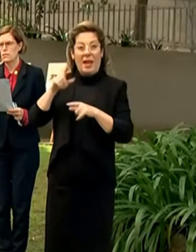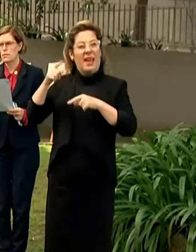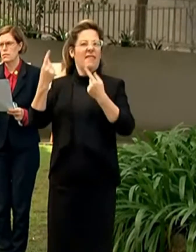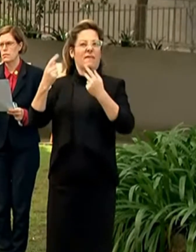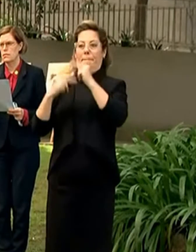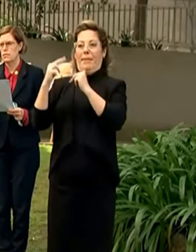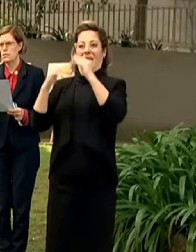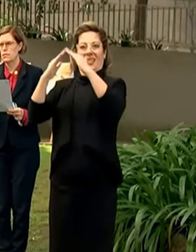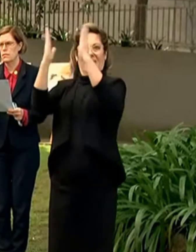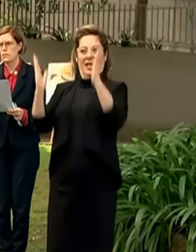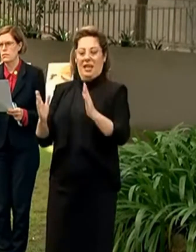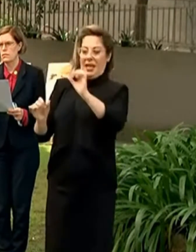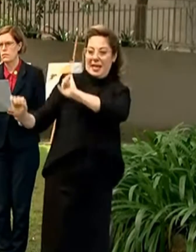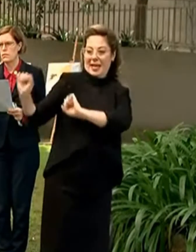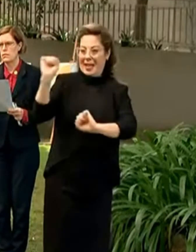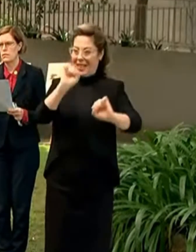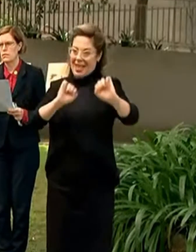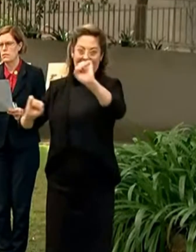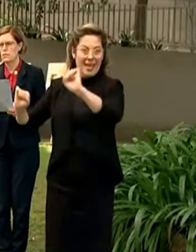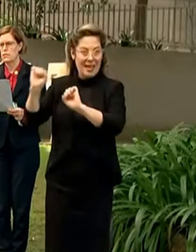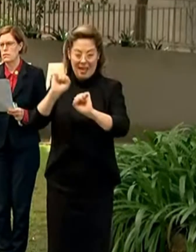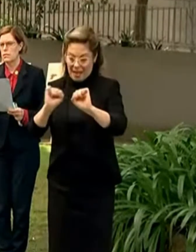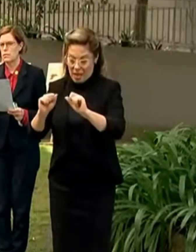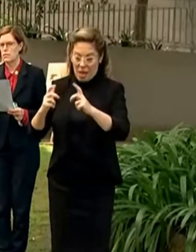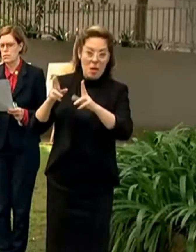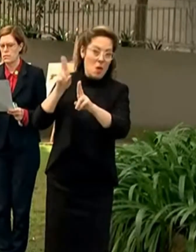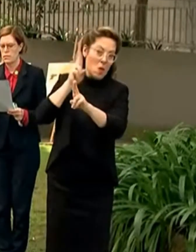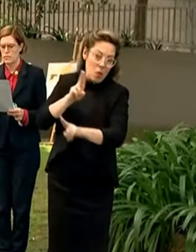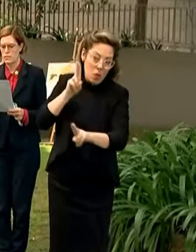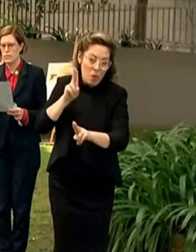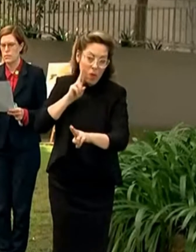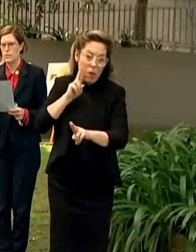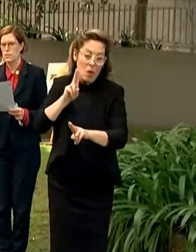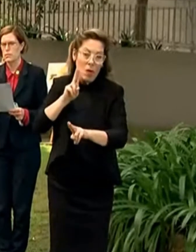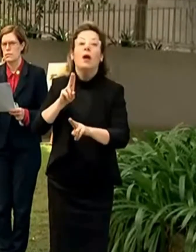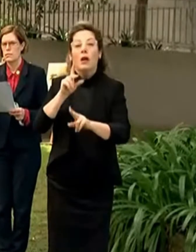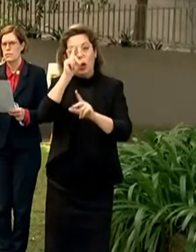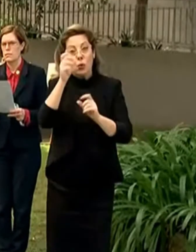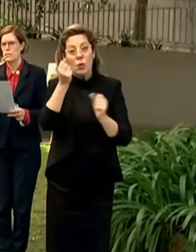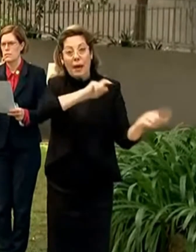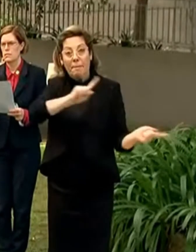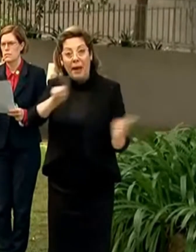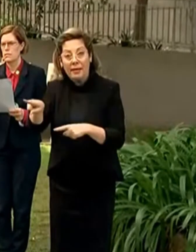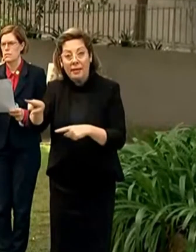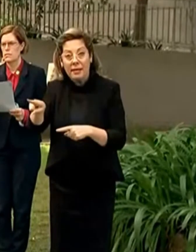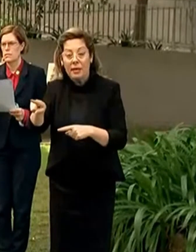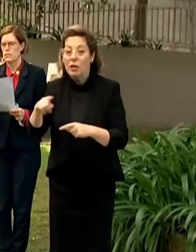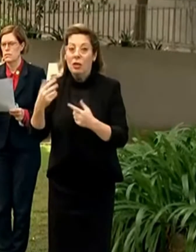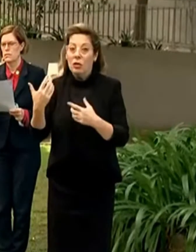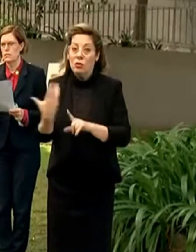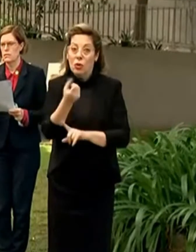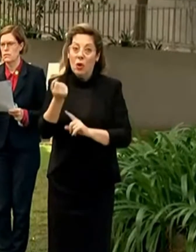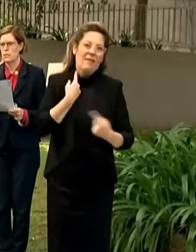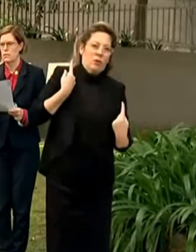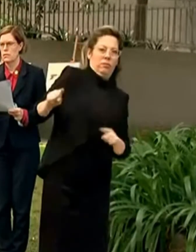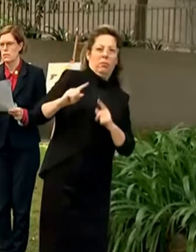cleaned, once those venues have been deemed to be COVID safe, it is okay to go back to those venues. So the